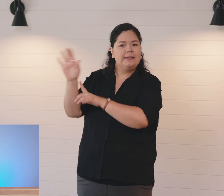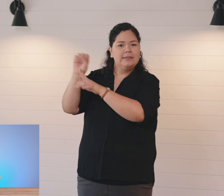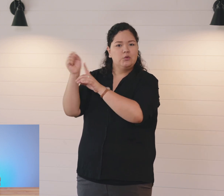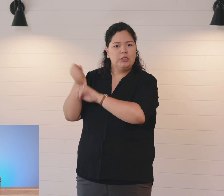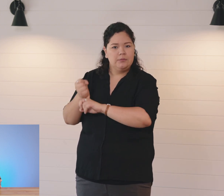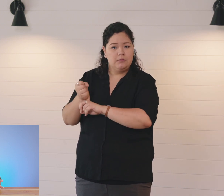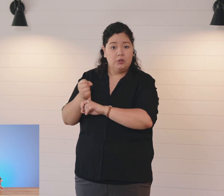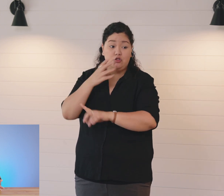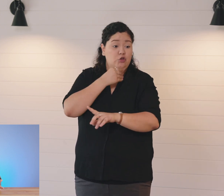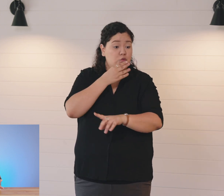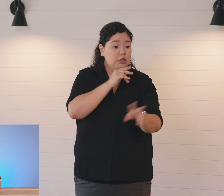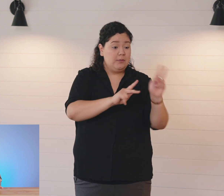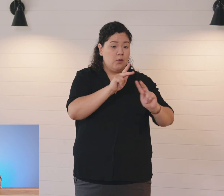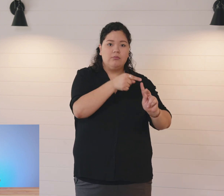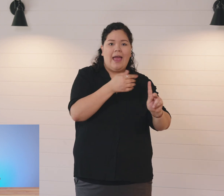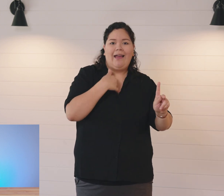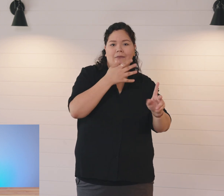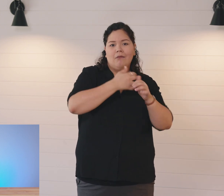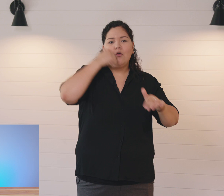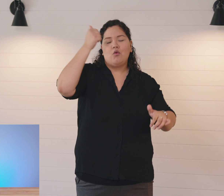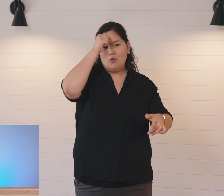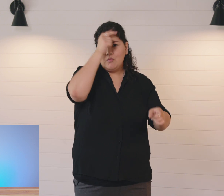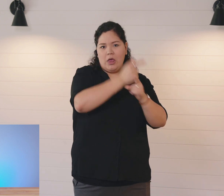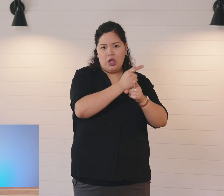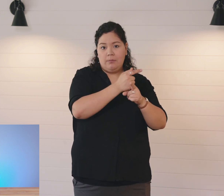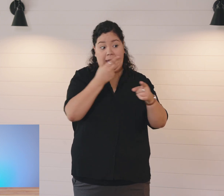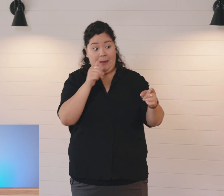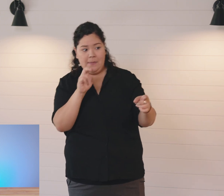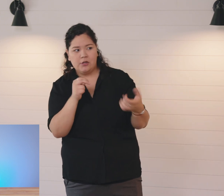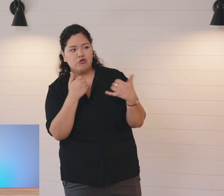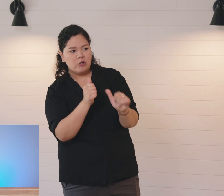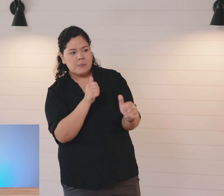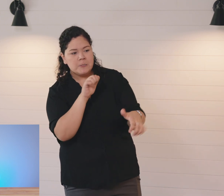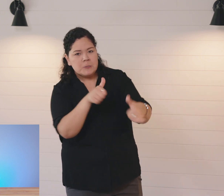The Jews have a big brother. And Haman is messing with the Jews, and